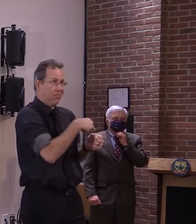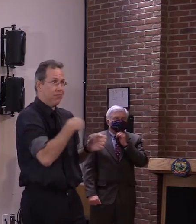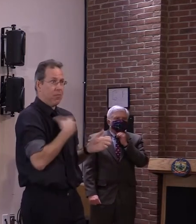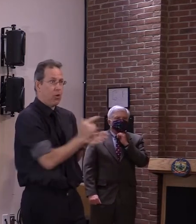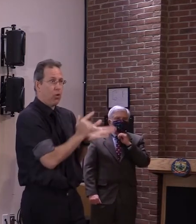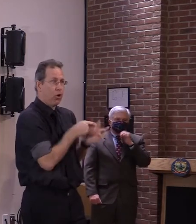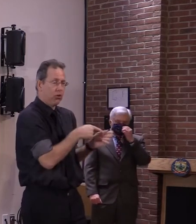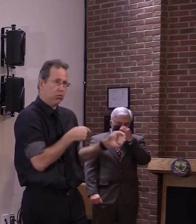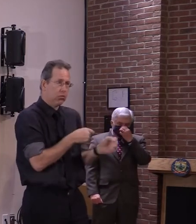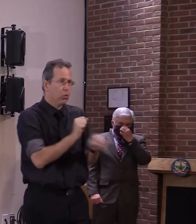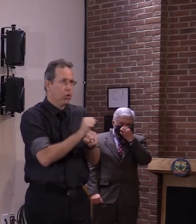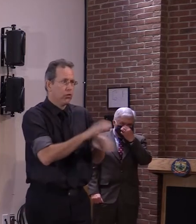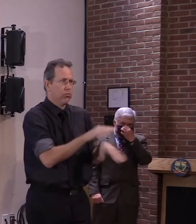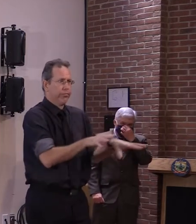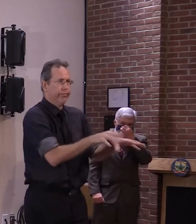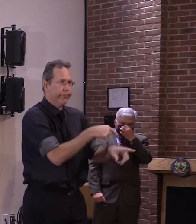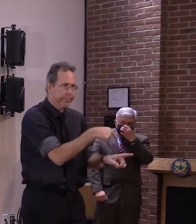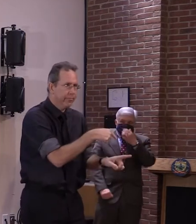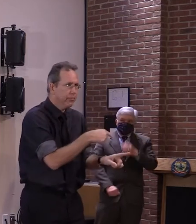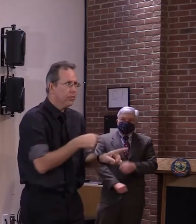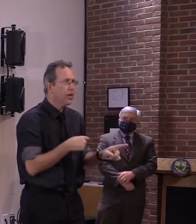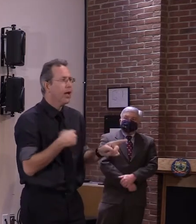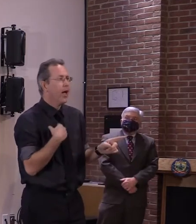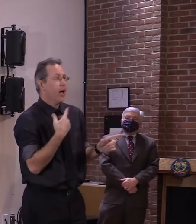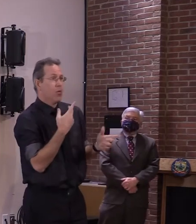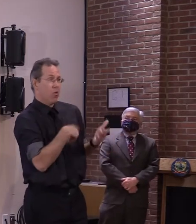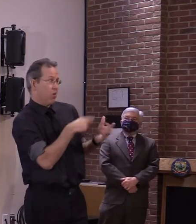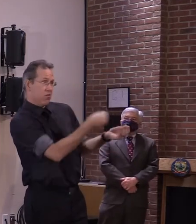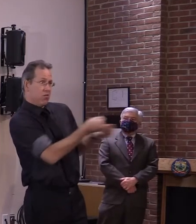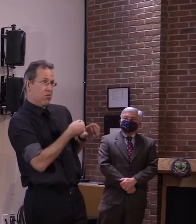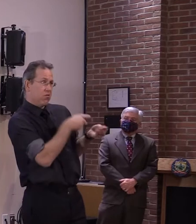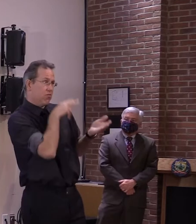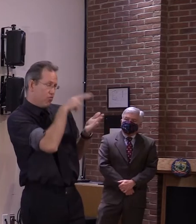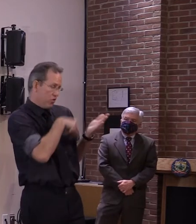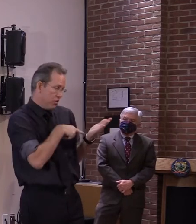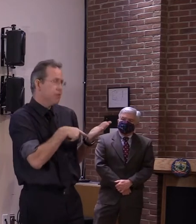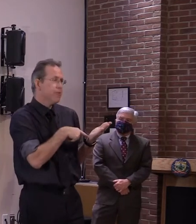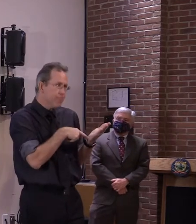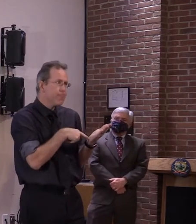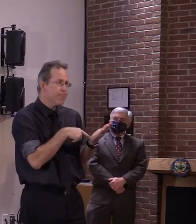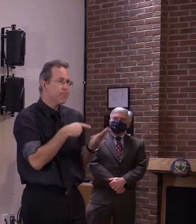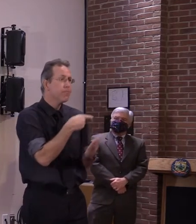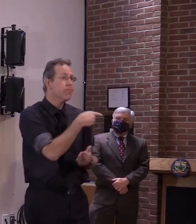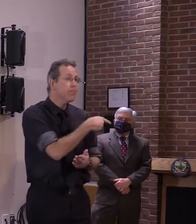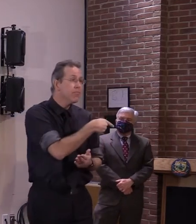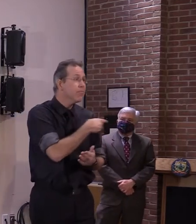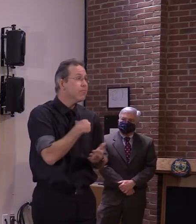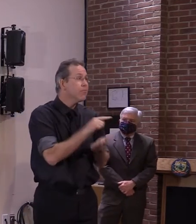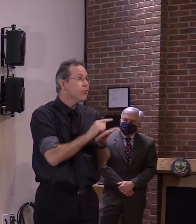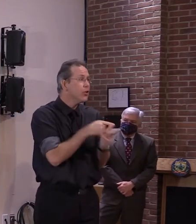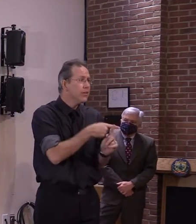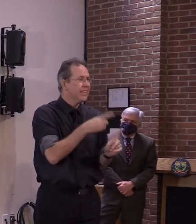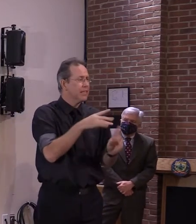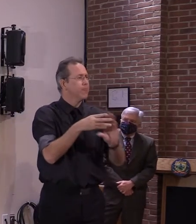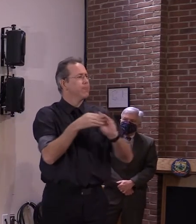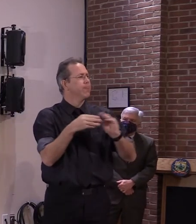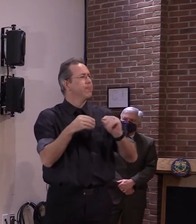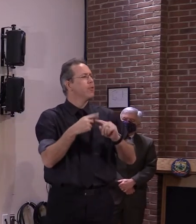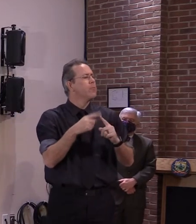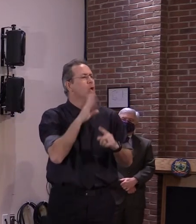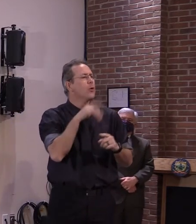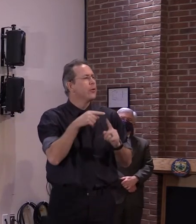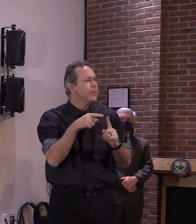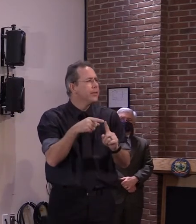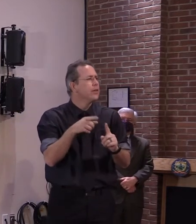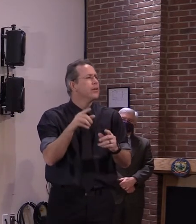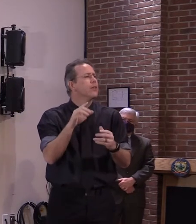he's offered from what i understand from what i've read um that he's offered to speak to the uh select board on his